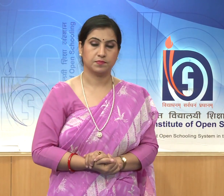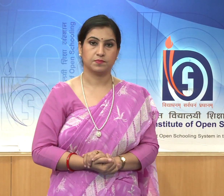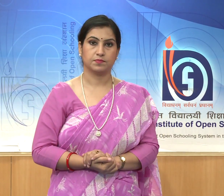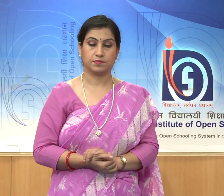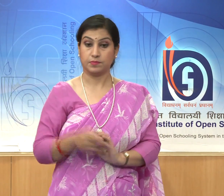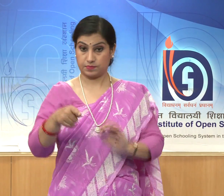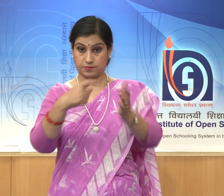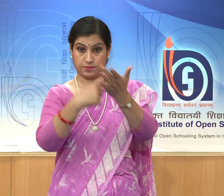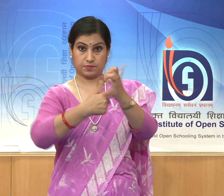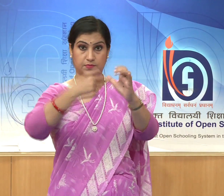The Rajput paintings